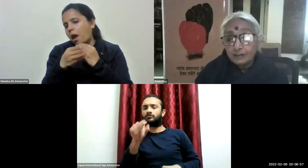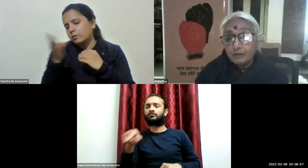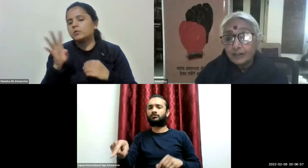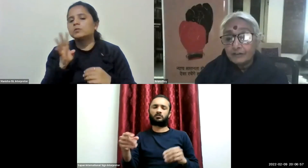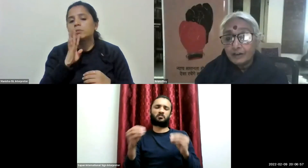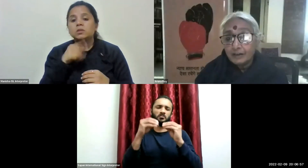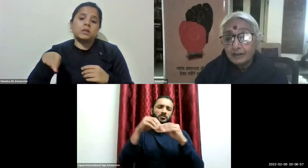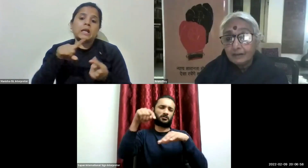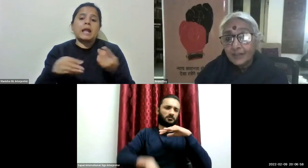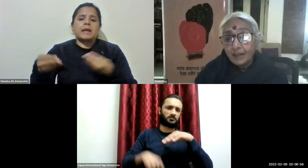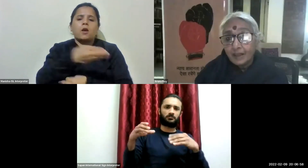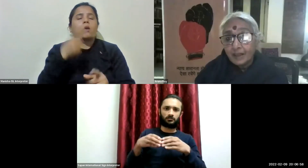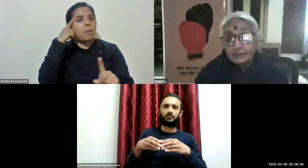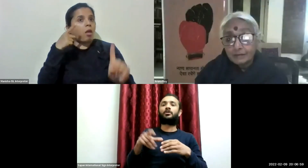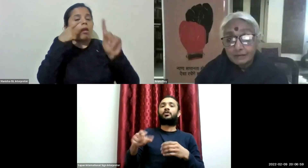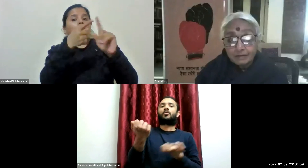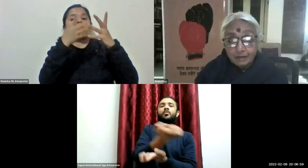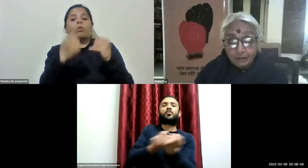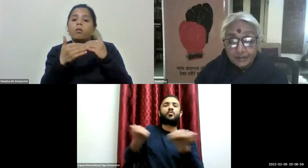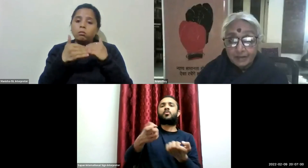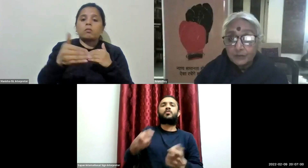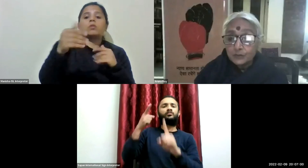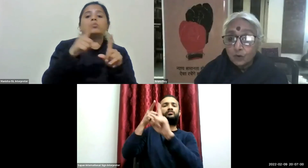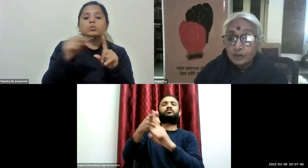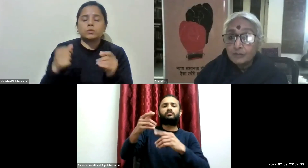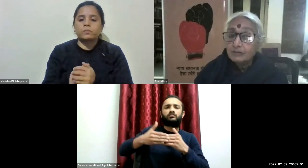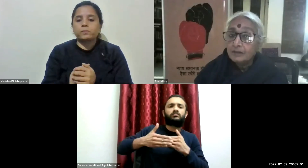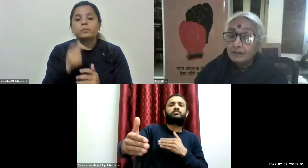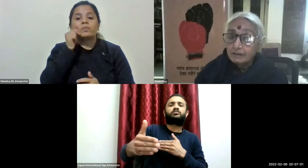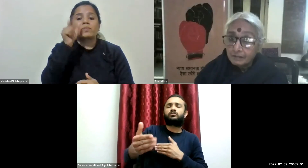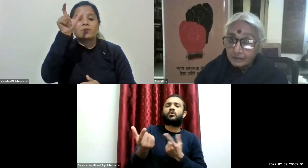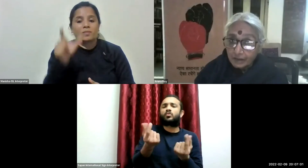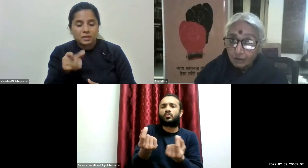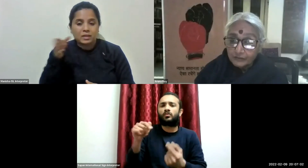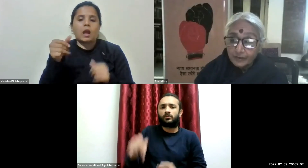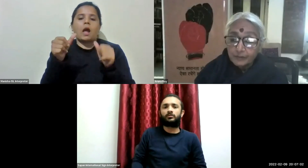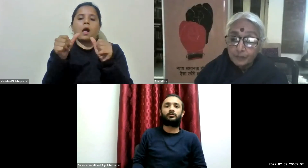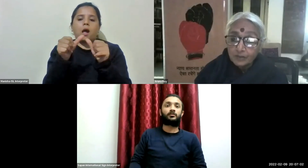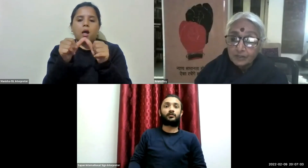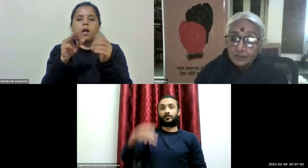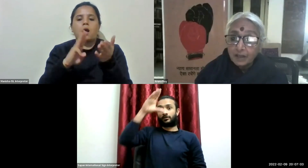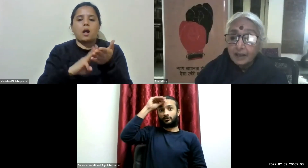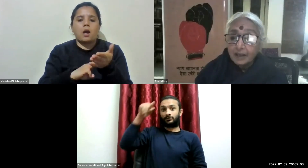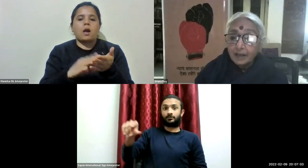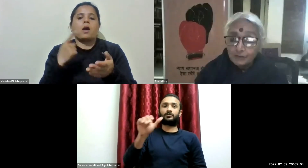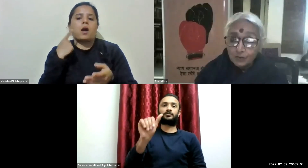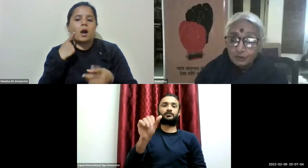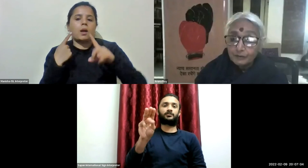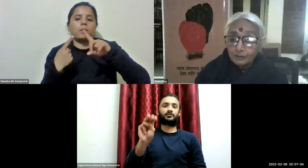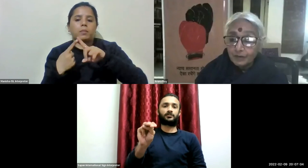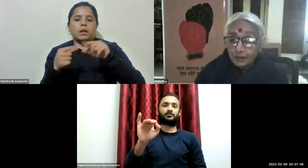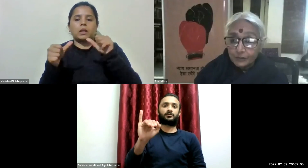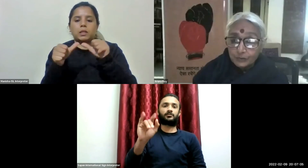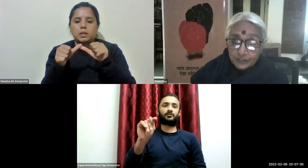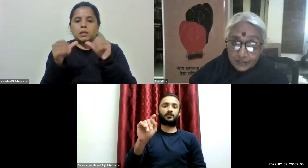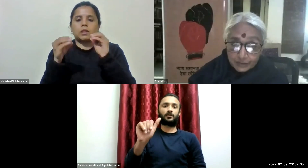the economic agenda, and Amitabh will talk about the Oxfam report, and I leave it to all of